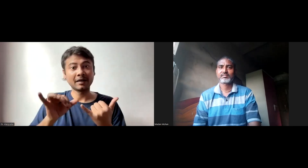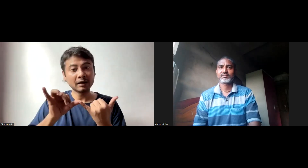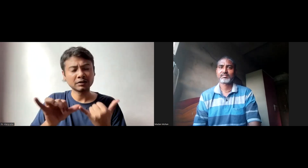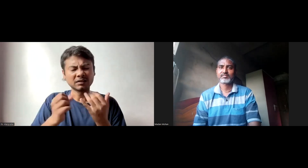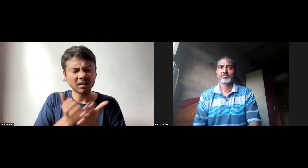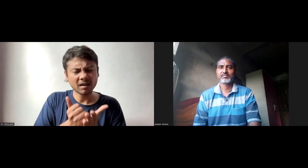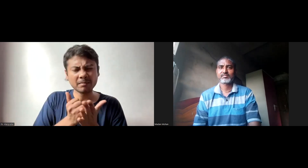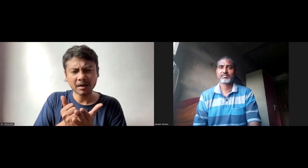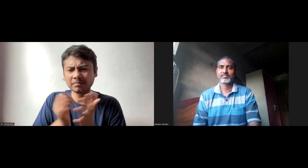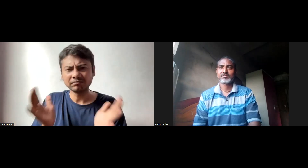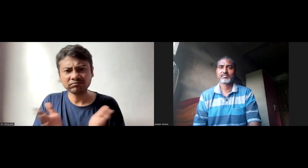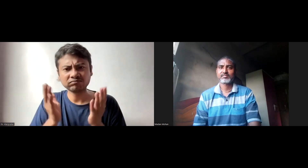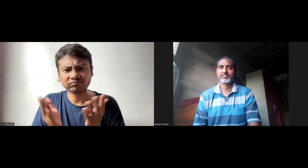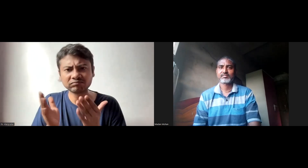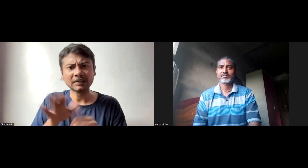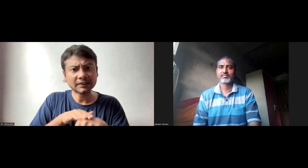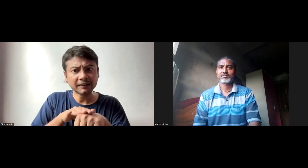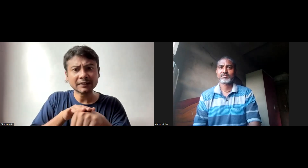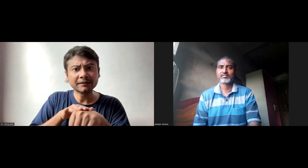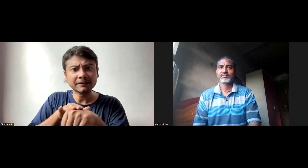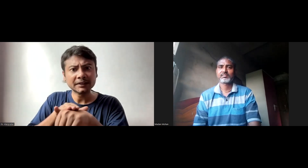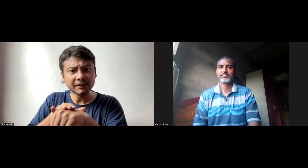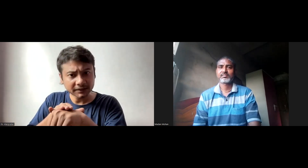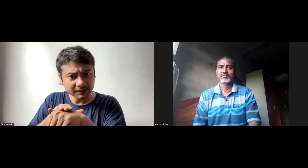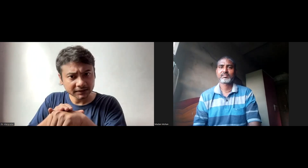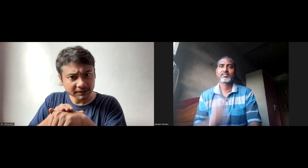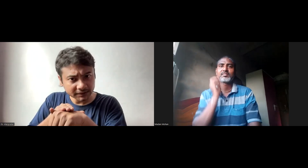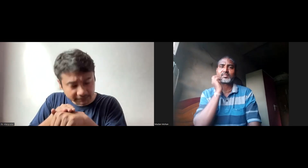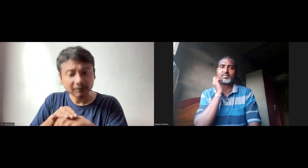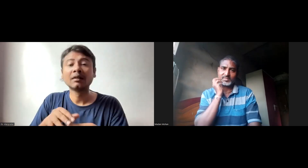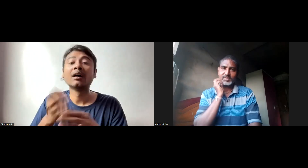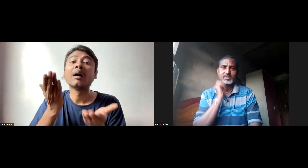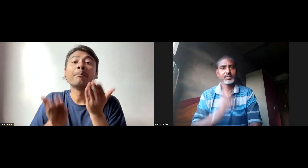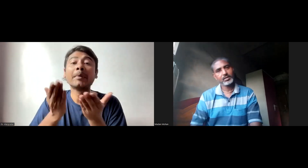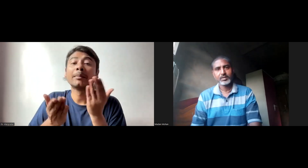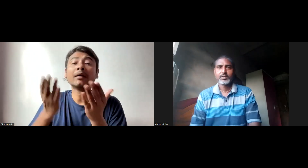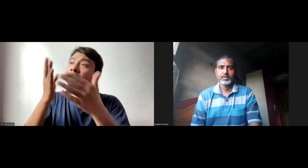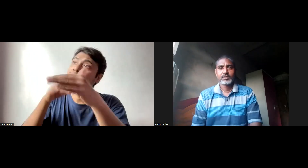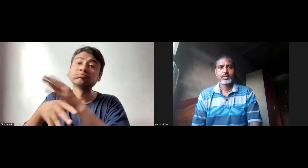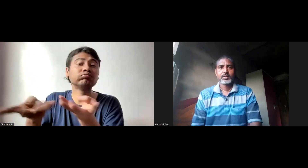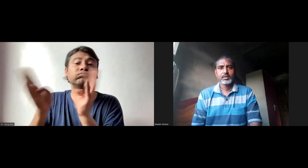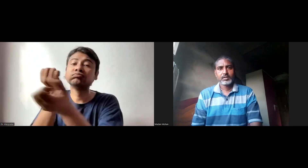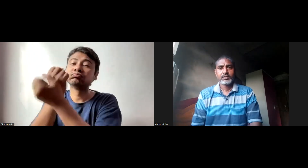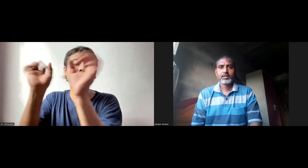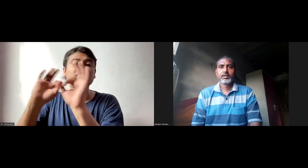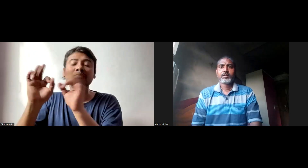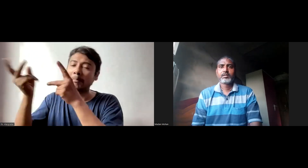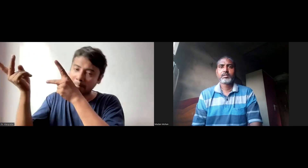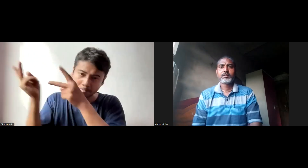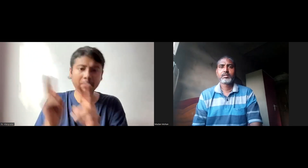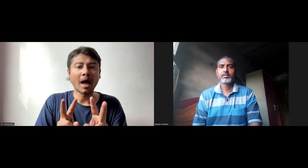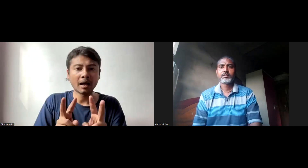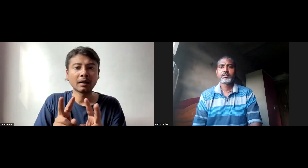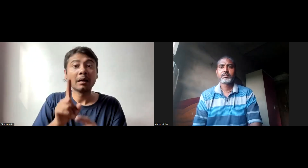again, one, you will not go to an animal planet, you will not get into an animal life, and two, he guarantees